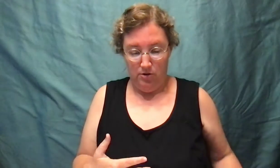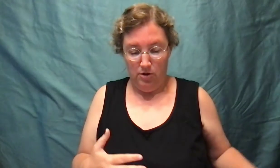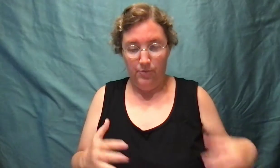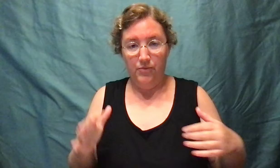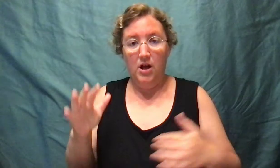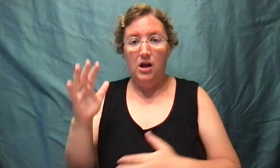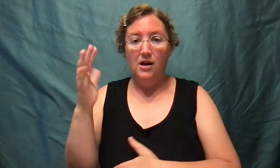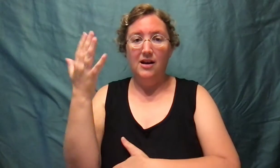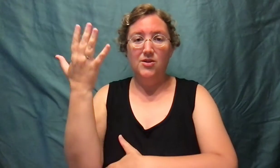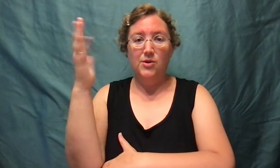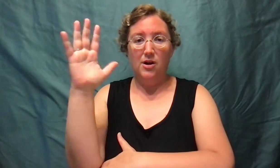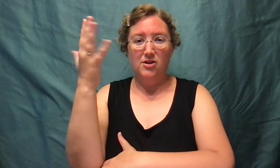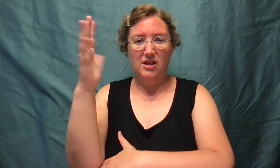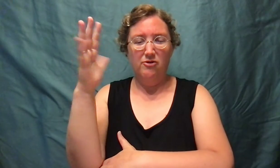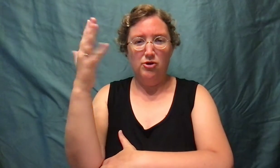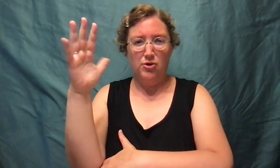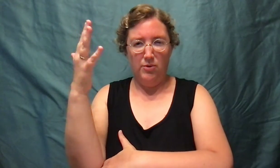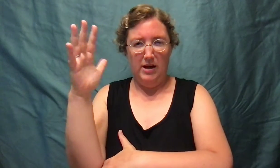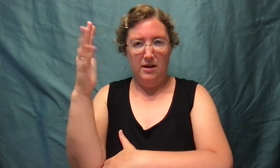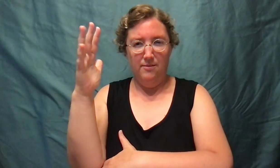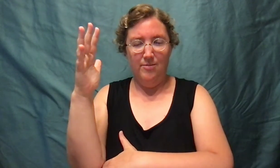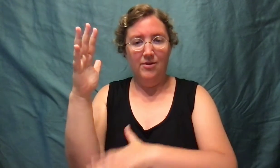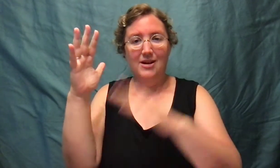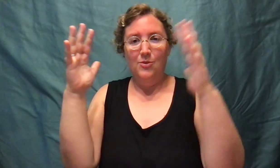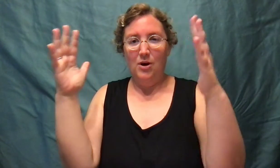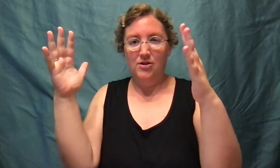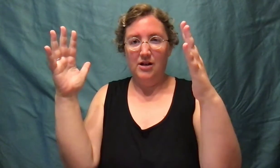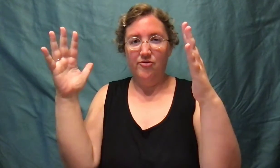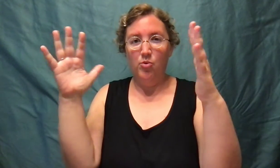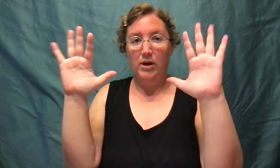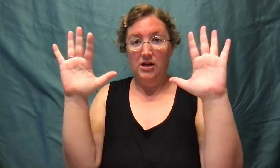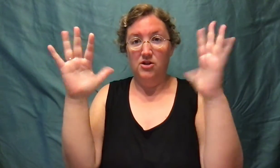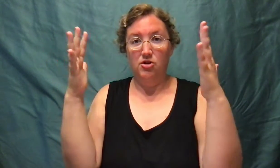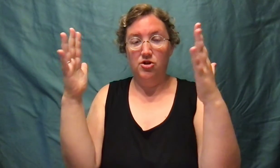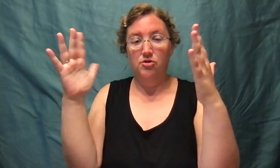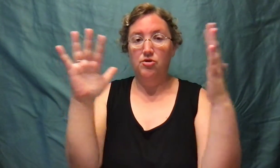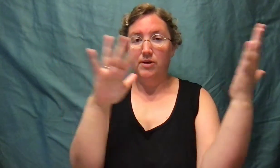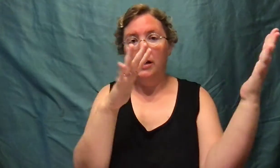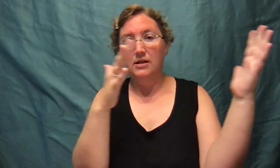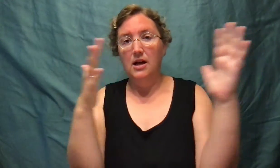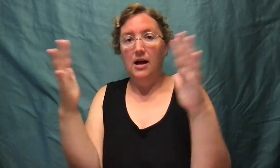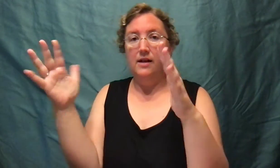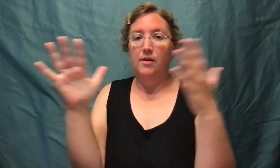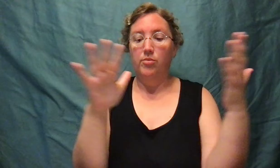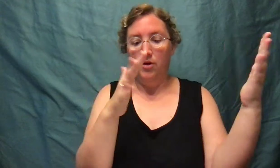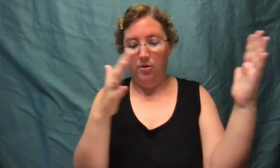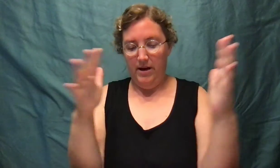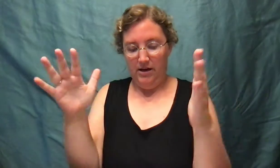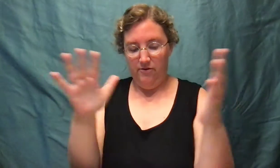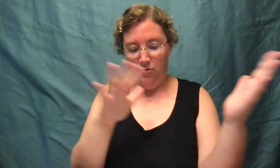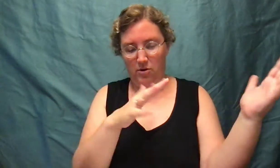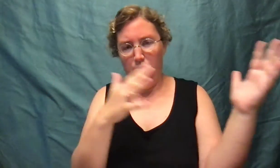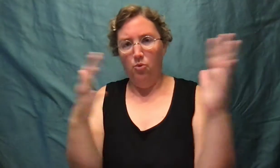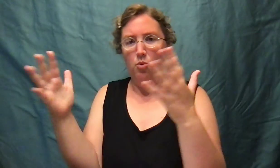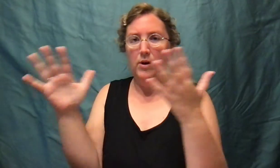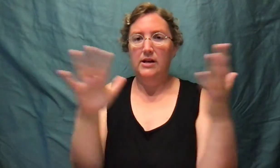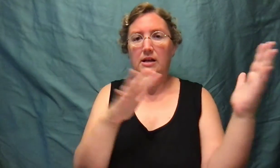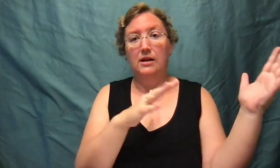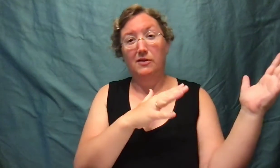do. Next, our sign for tree, remember? Our sign for wind is our 2 trees and they blow back and forth. Windy. If it's